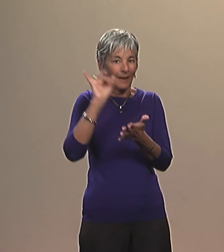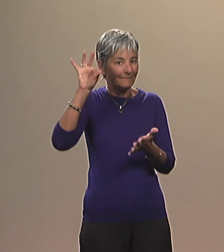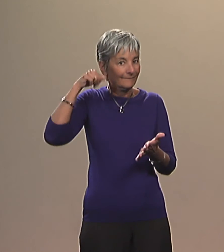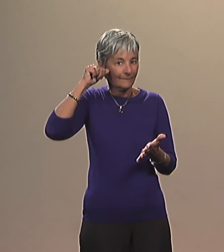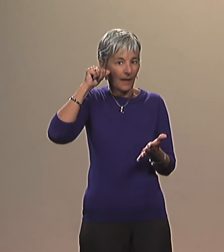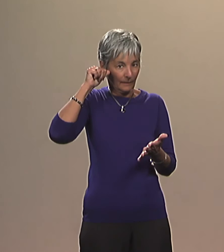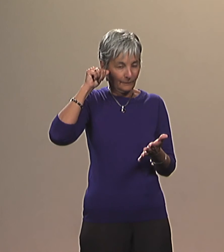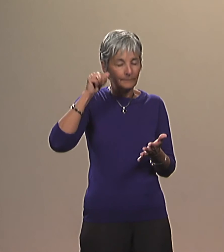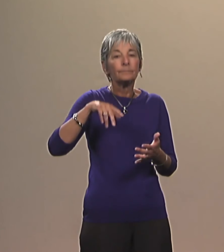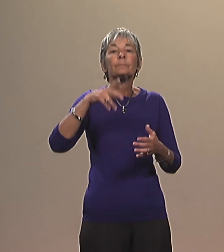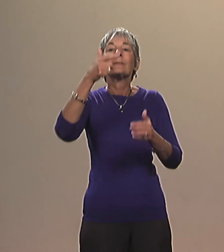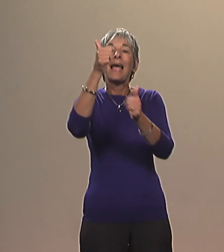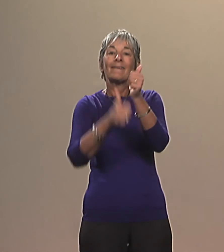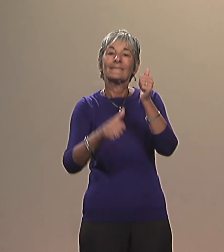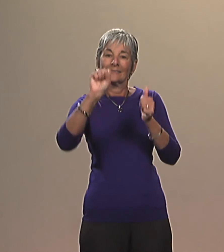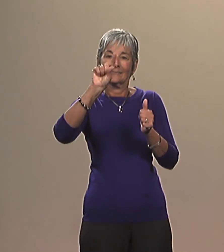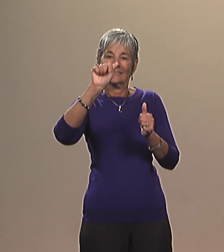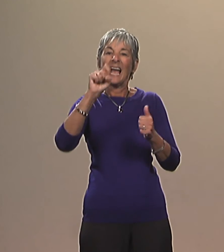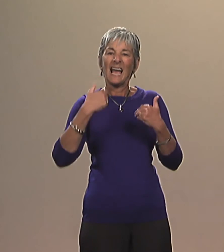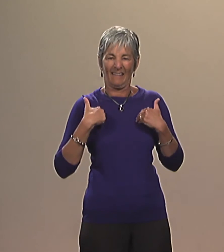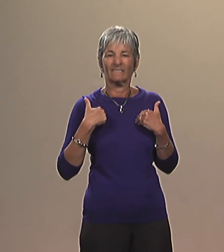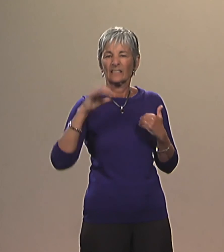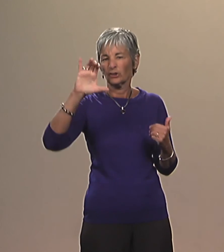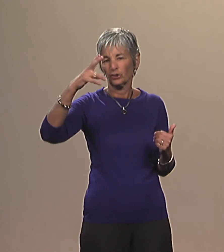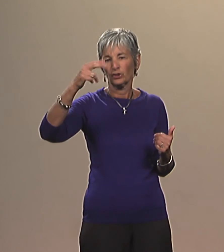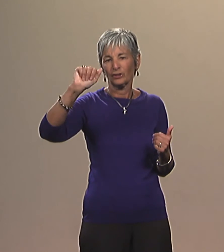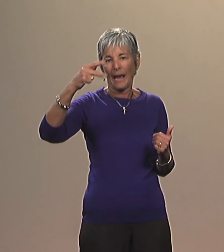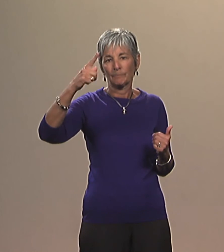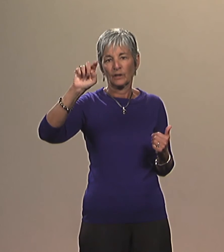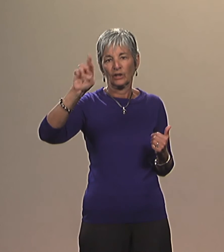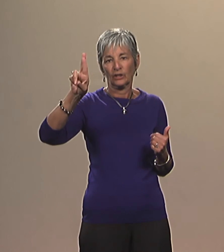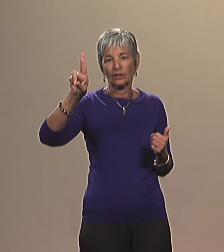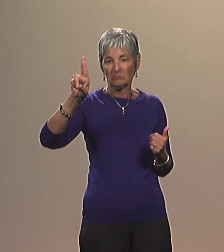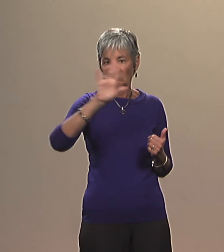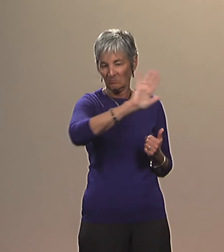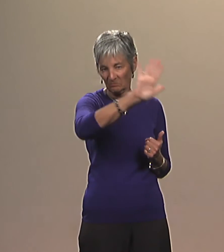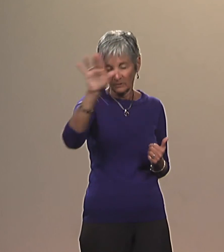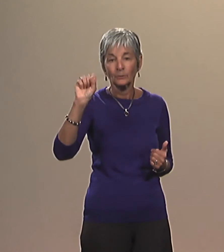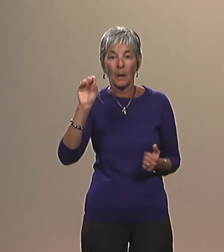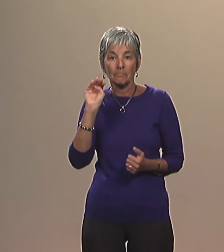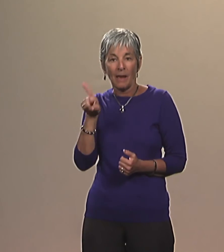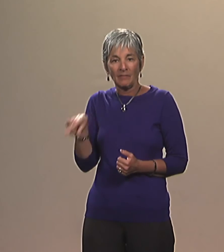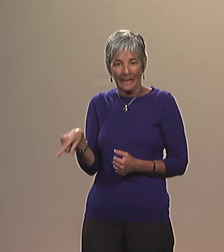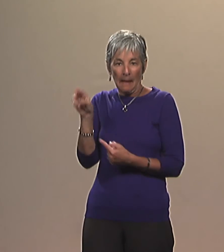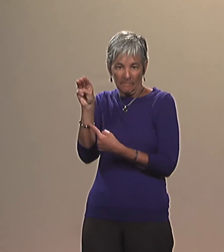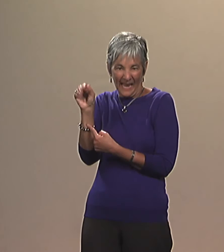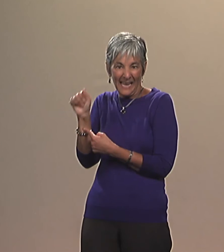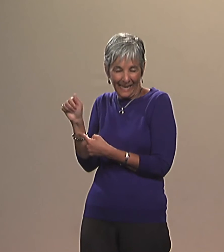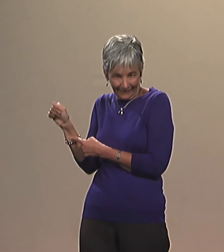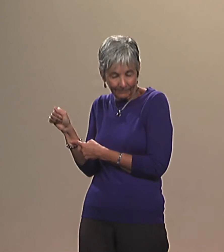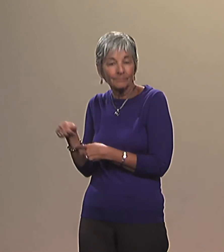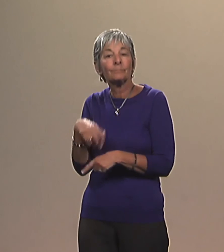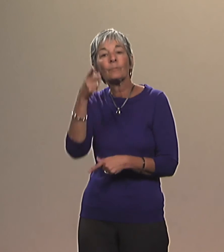AAA. And every state has a chapter. For Maryland, that is the MAA.